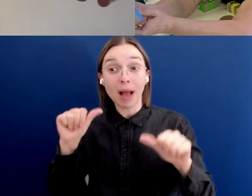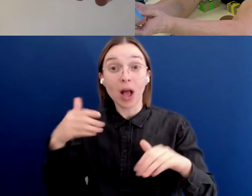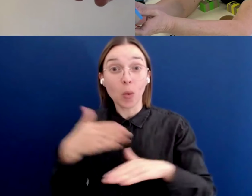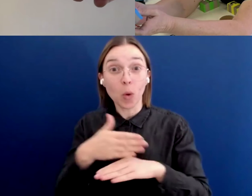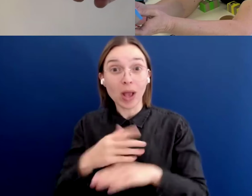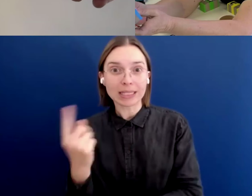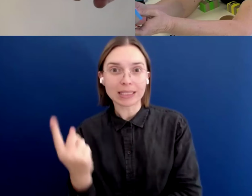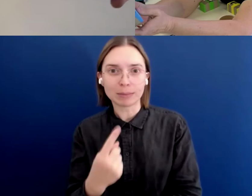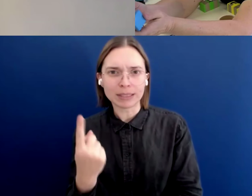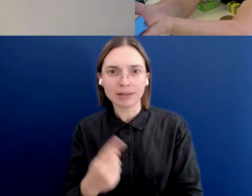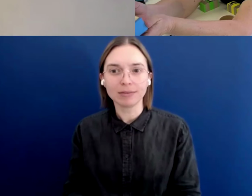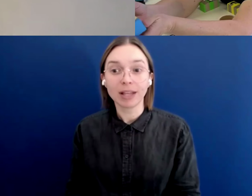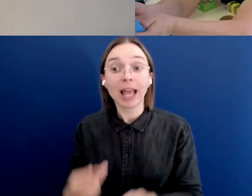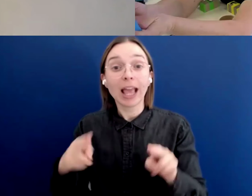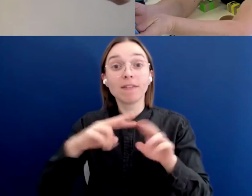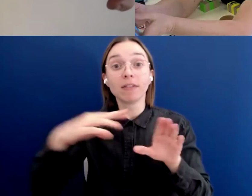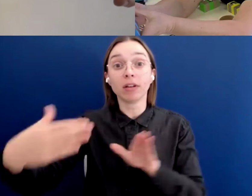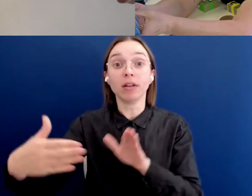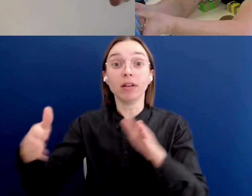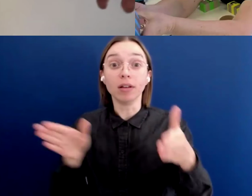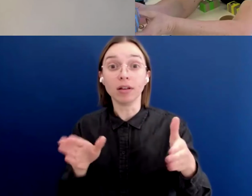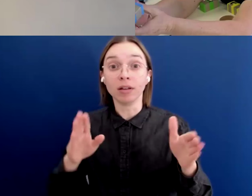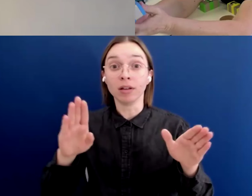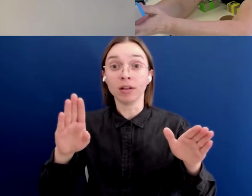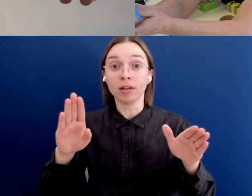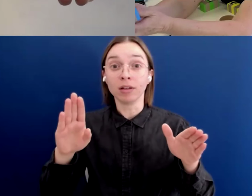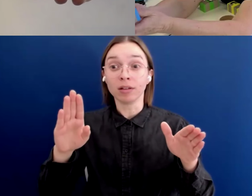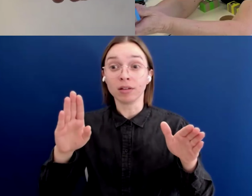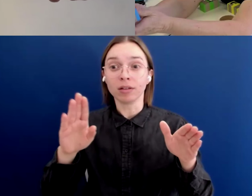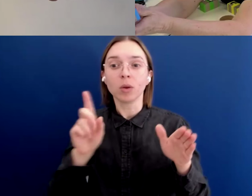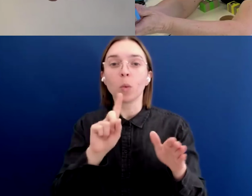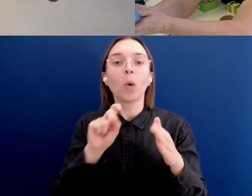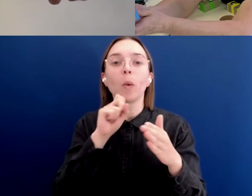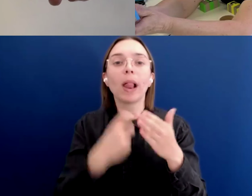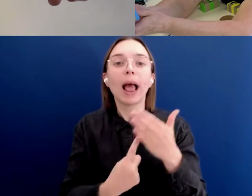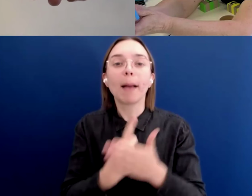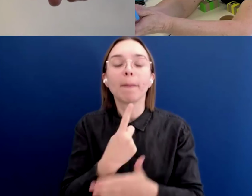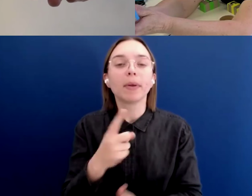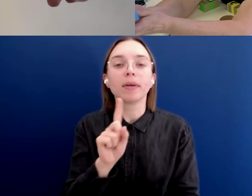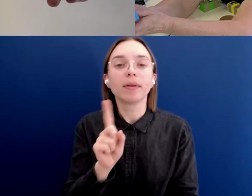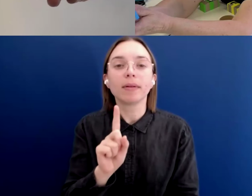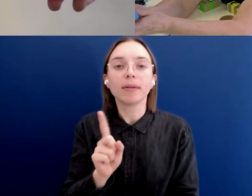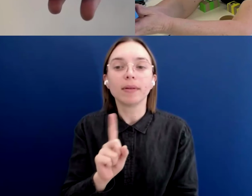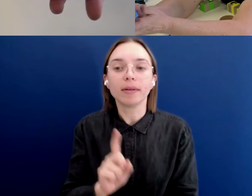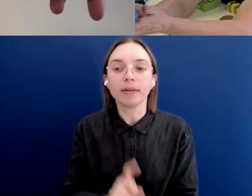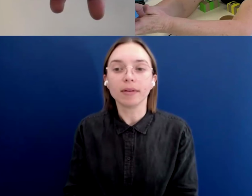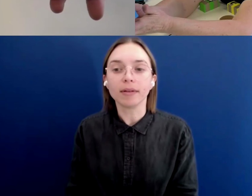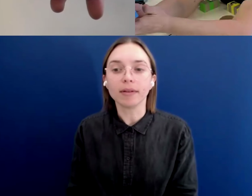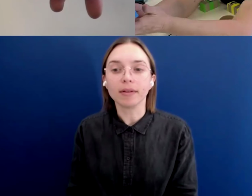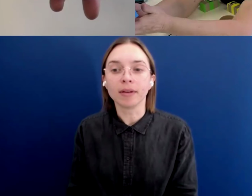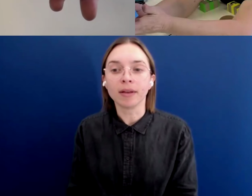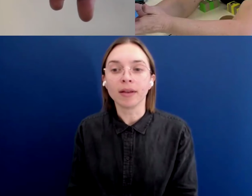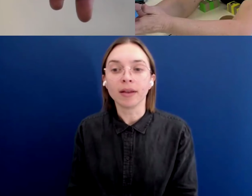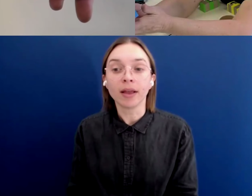direction? All right. Have a think. Have a think about what might happen. Okay.